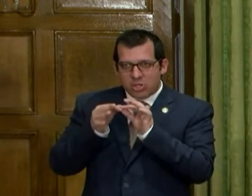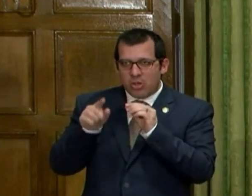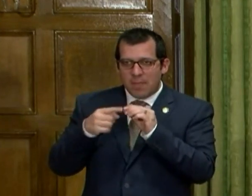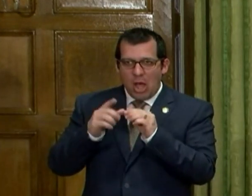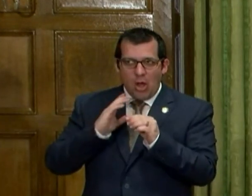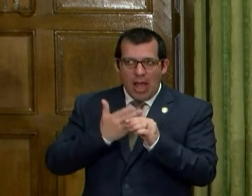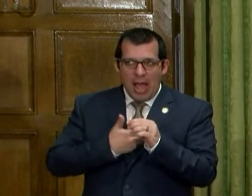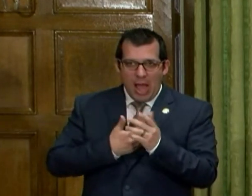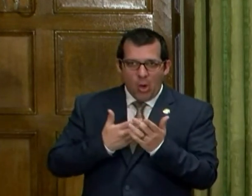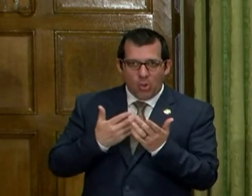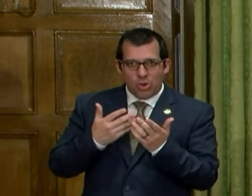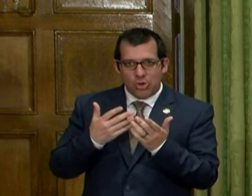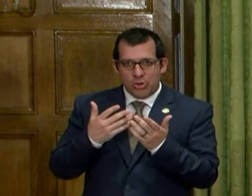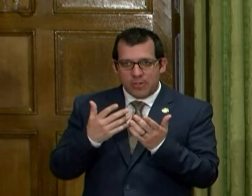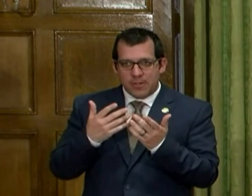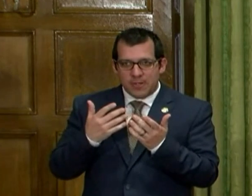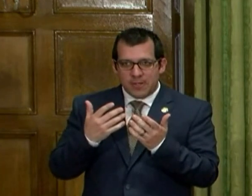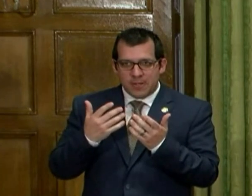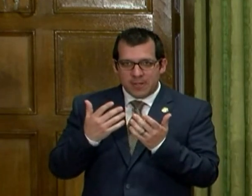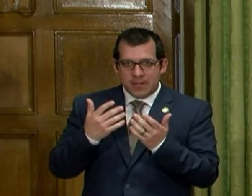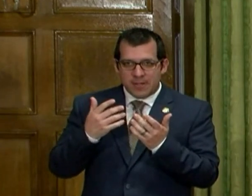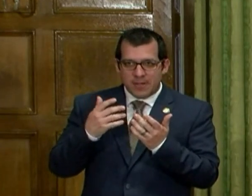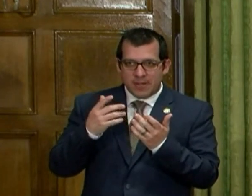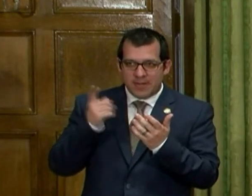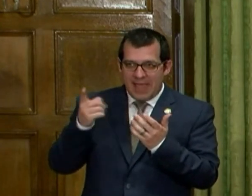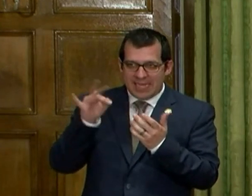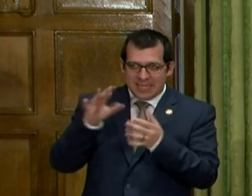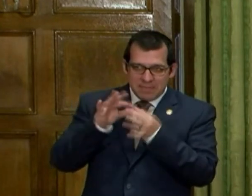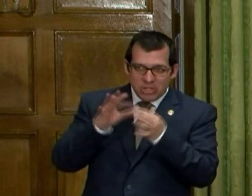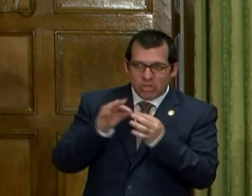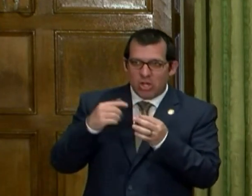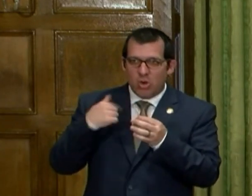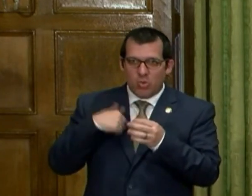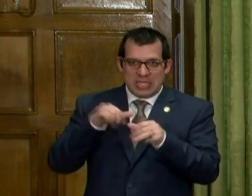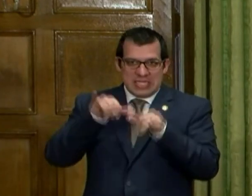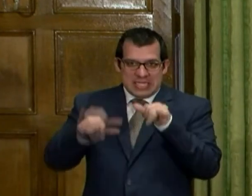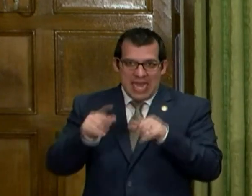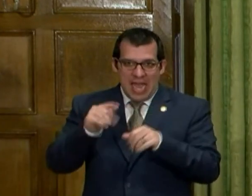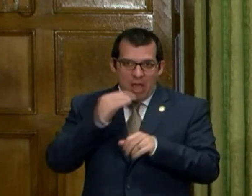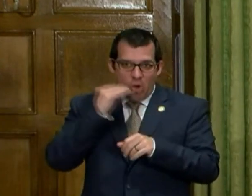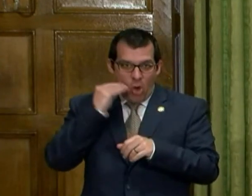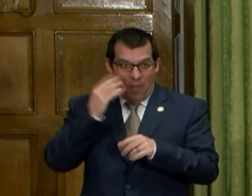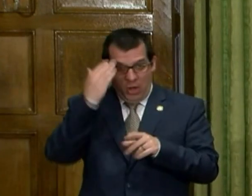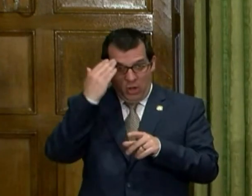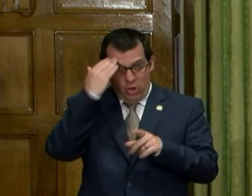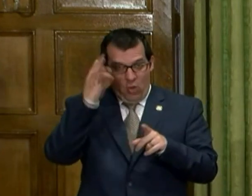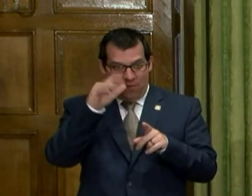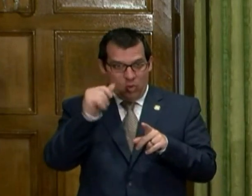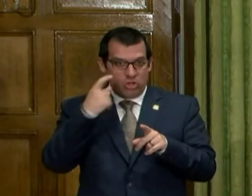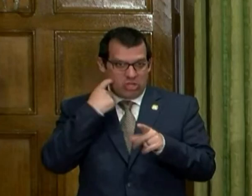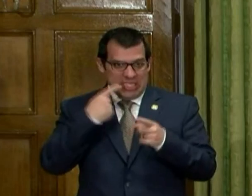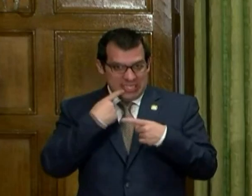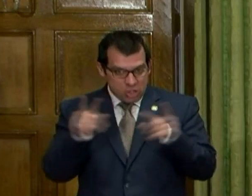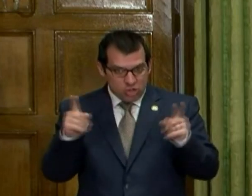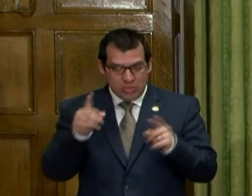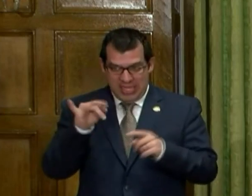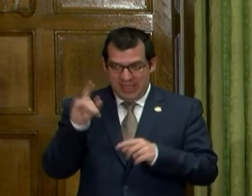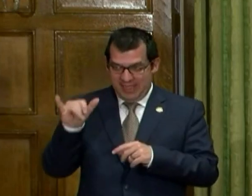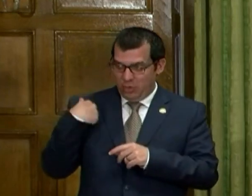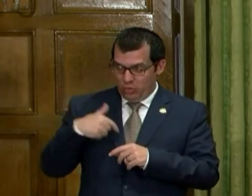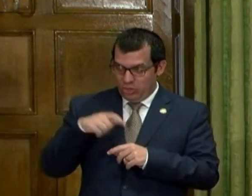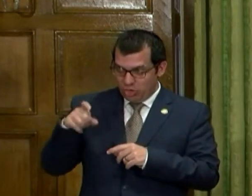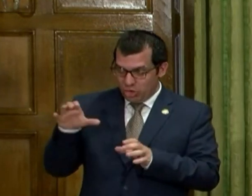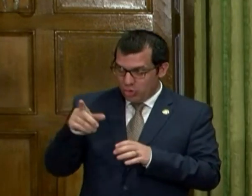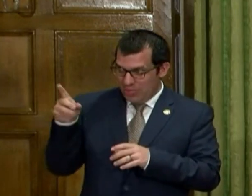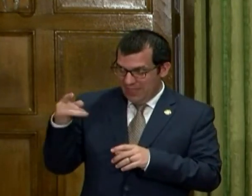in terms of having a stay-at-home order? I know Florida just issued an order. Did they say if that's something that we